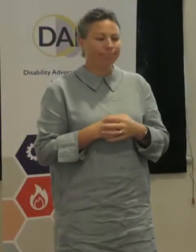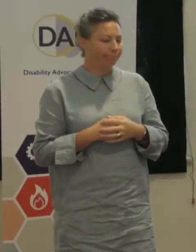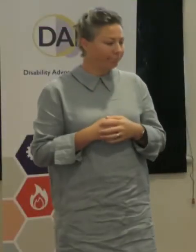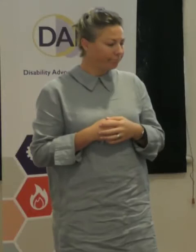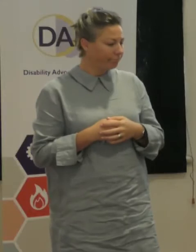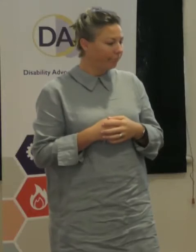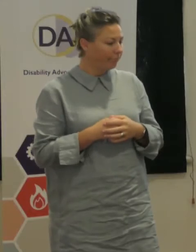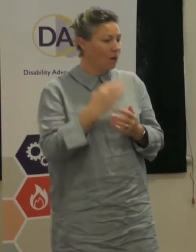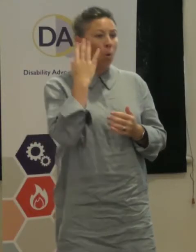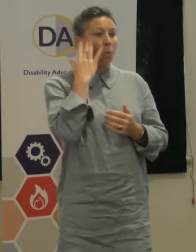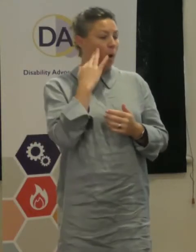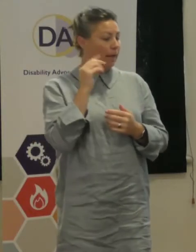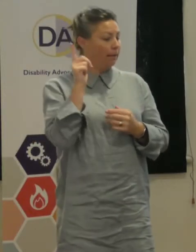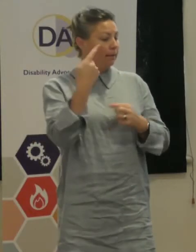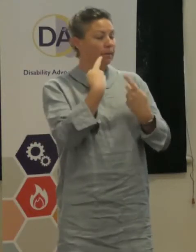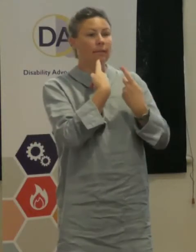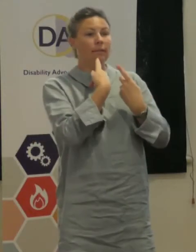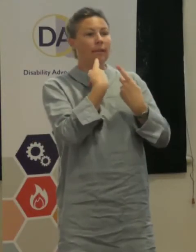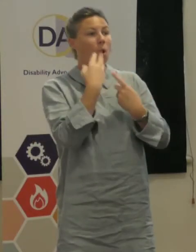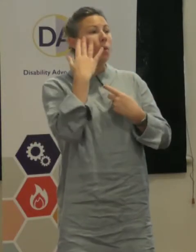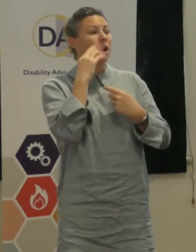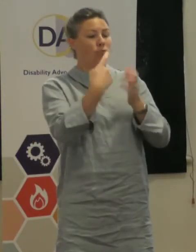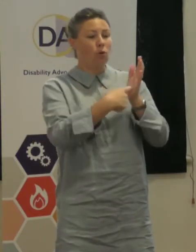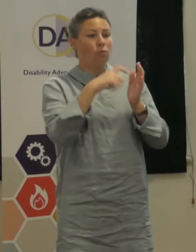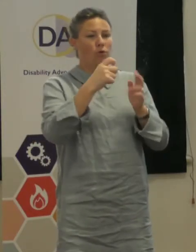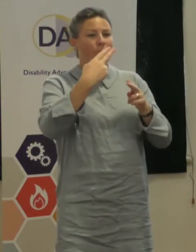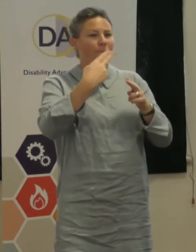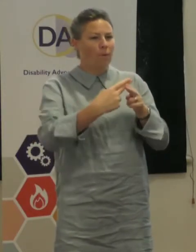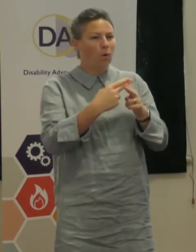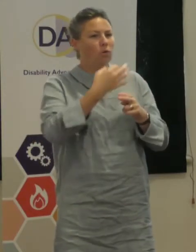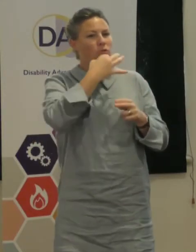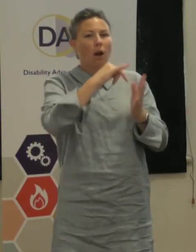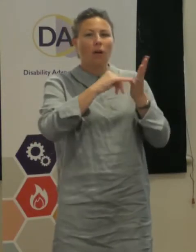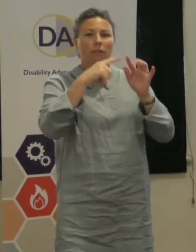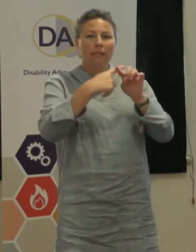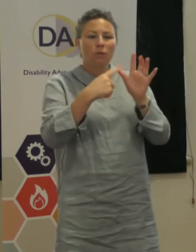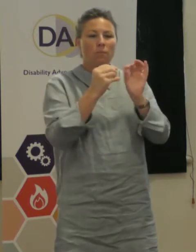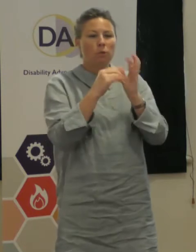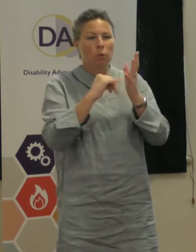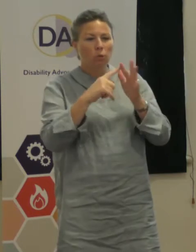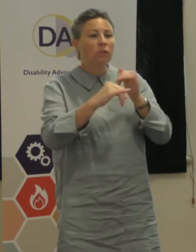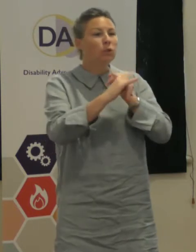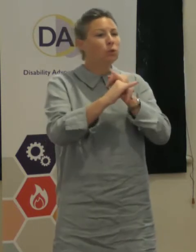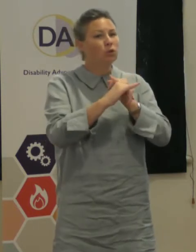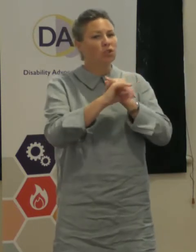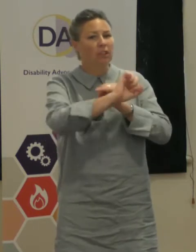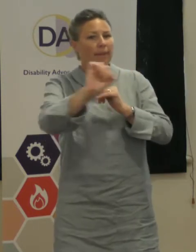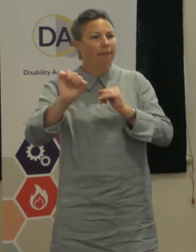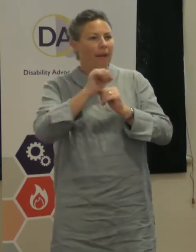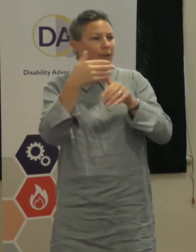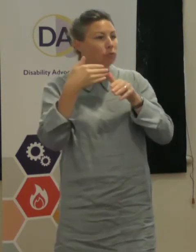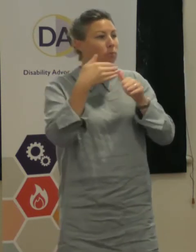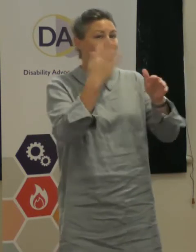When the Royal Commission for Institutionalised Responses into Child Sexual Abuse was